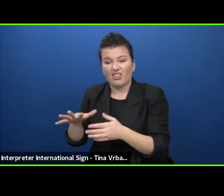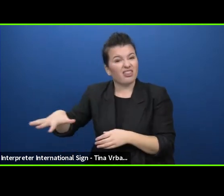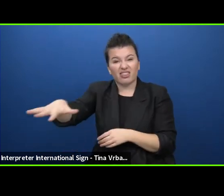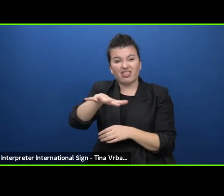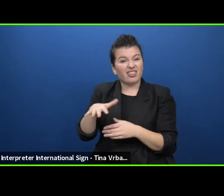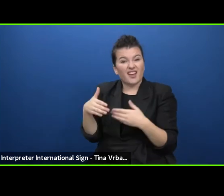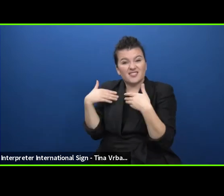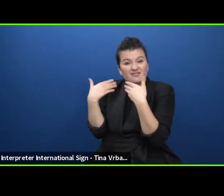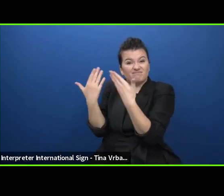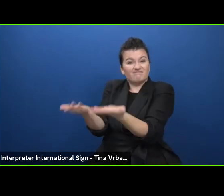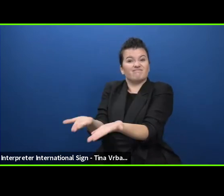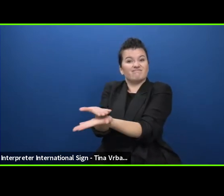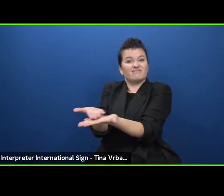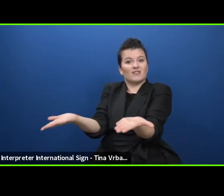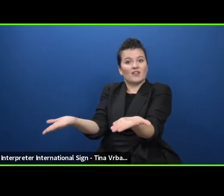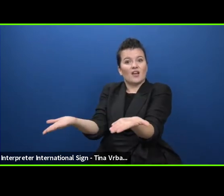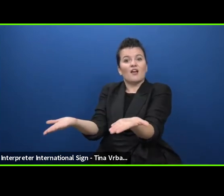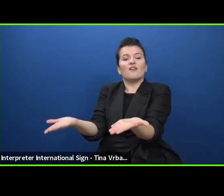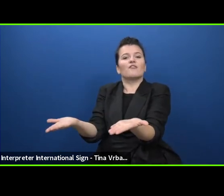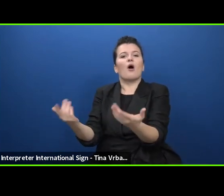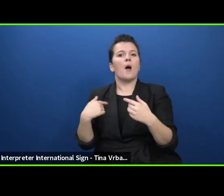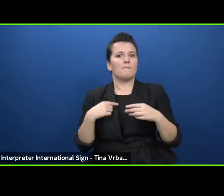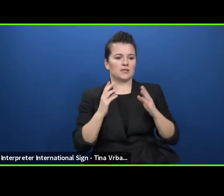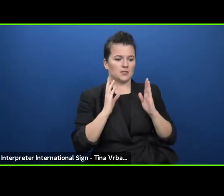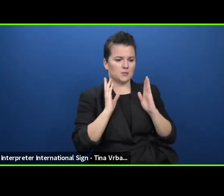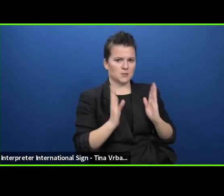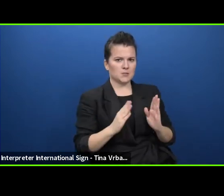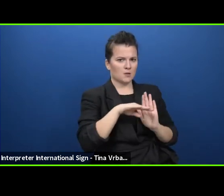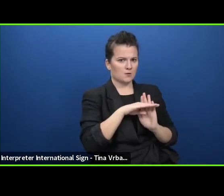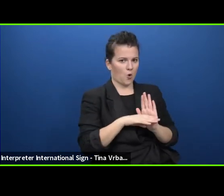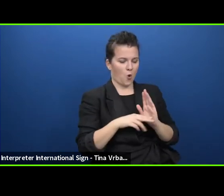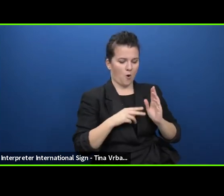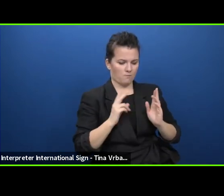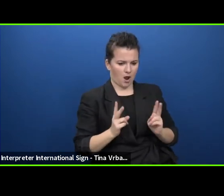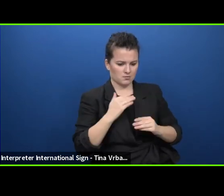when everyone stops acting normal and gets theatrical.